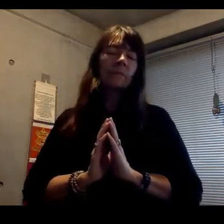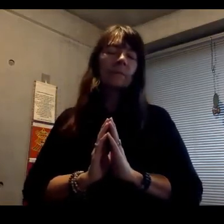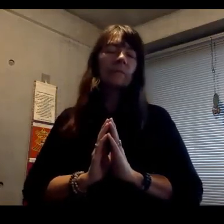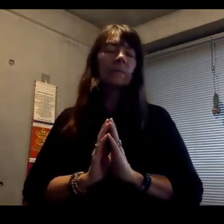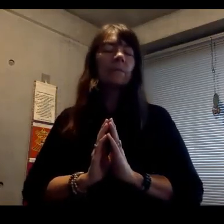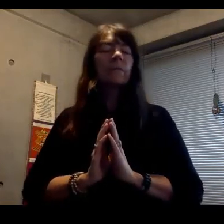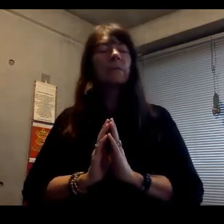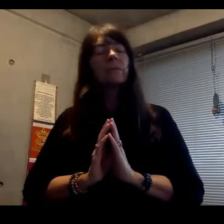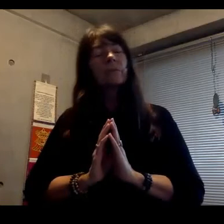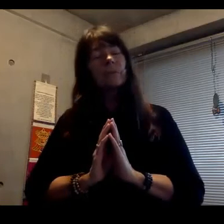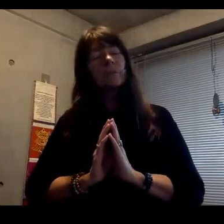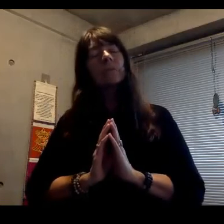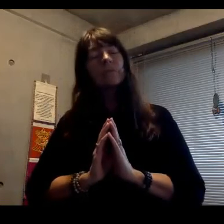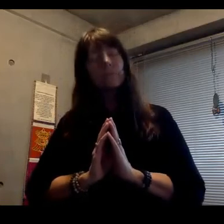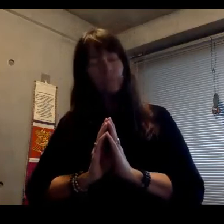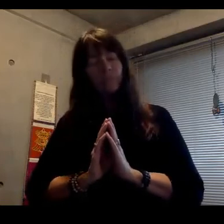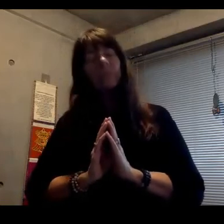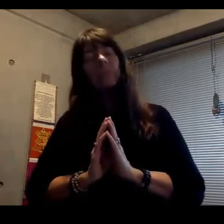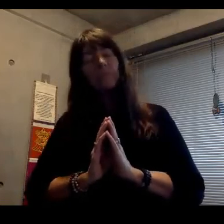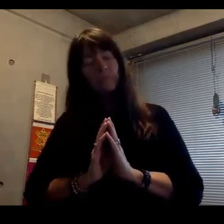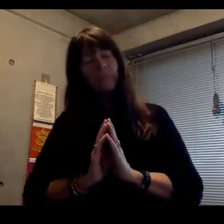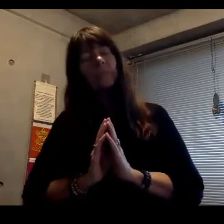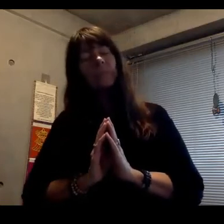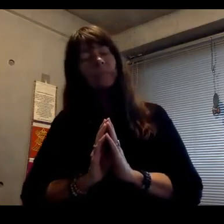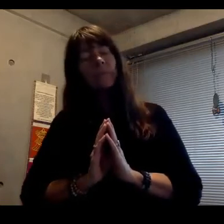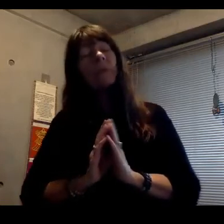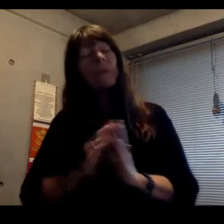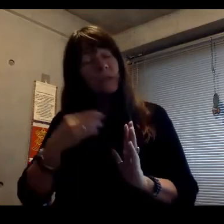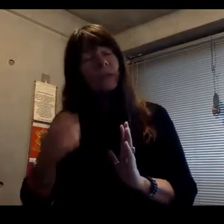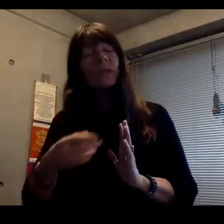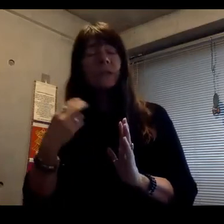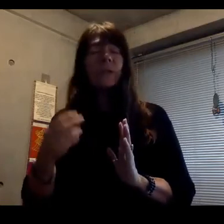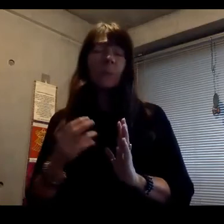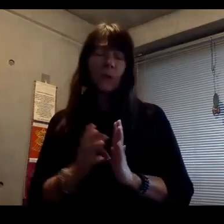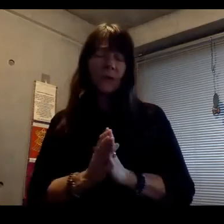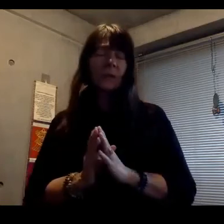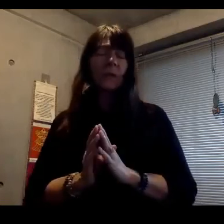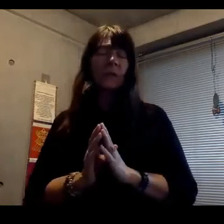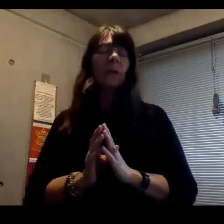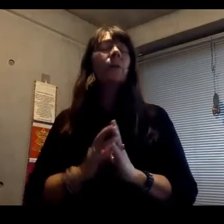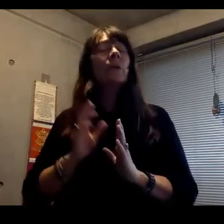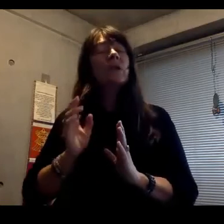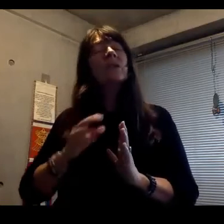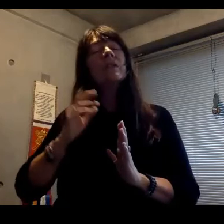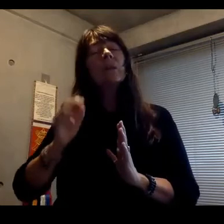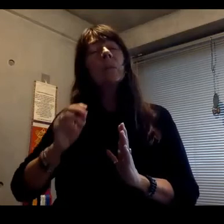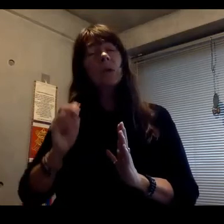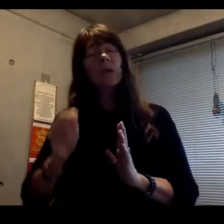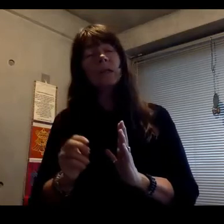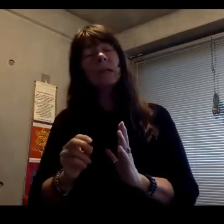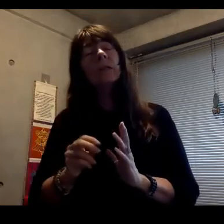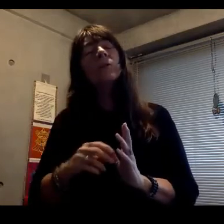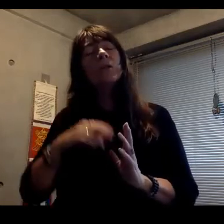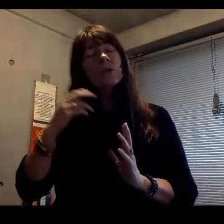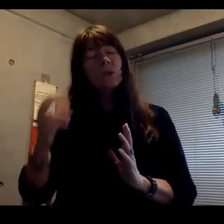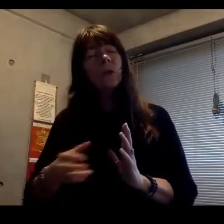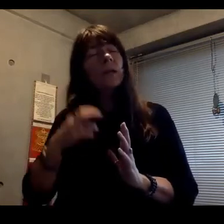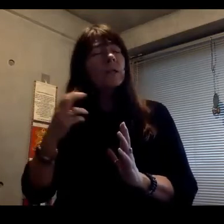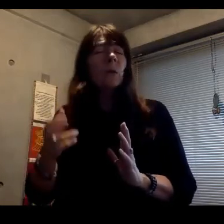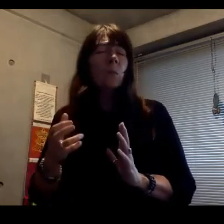that follow my interest rather than having to. And this is the point. This is the point,